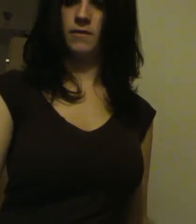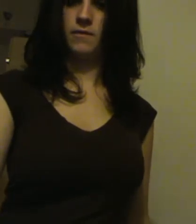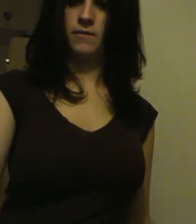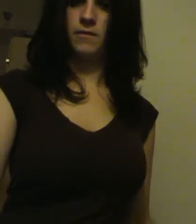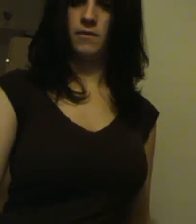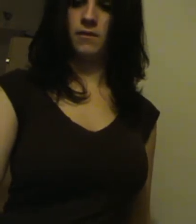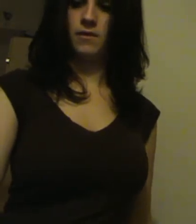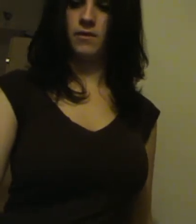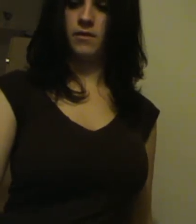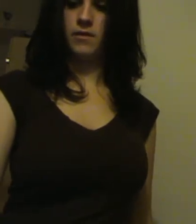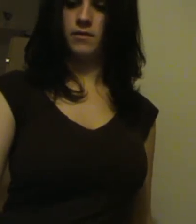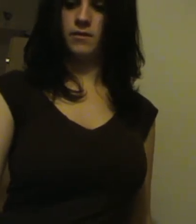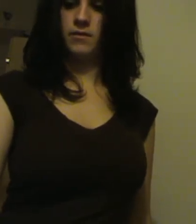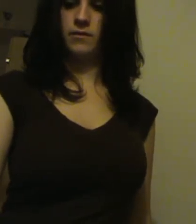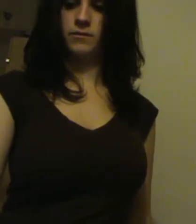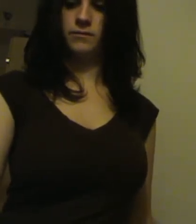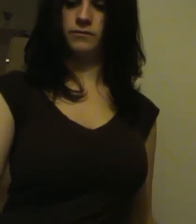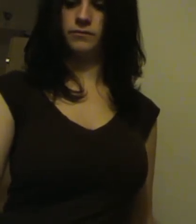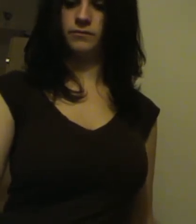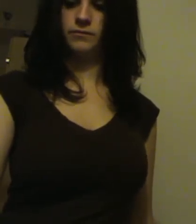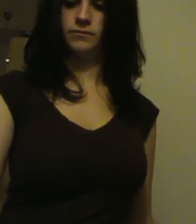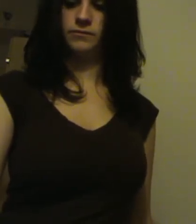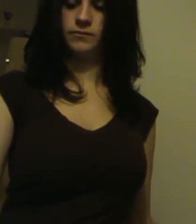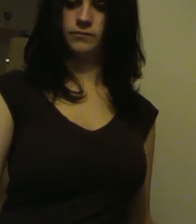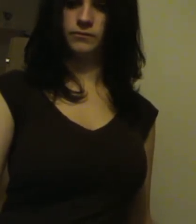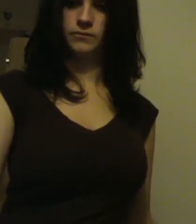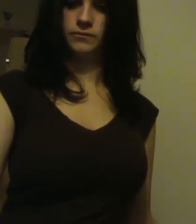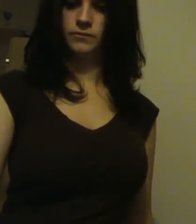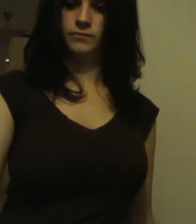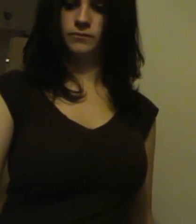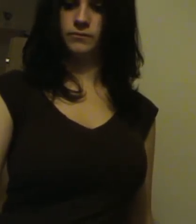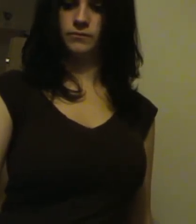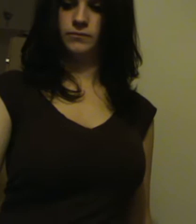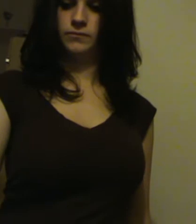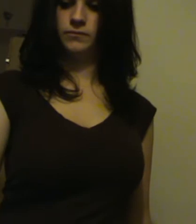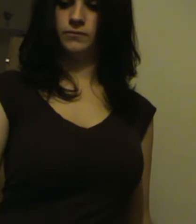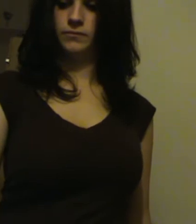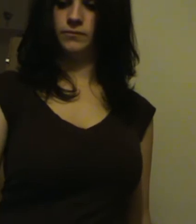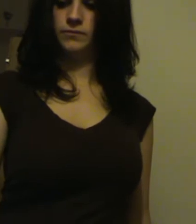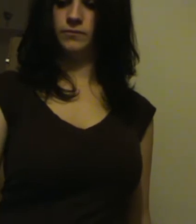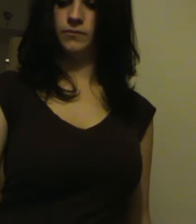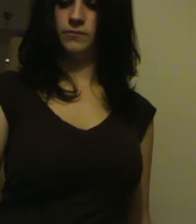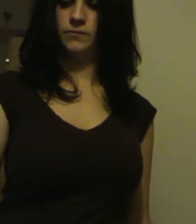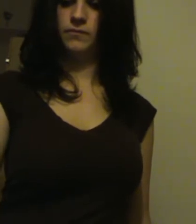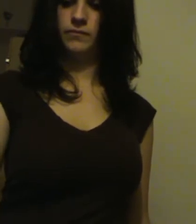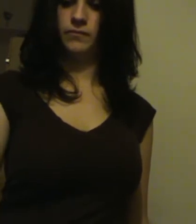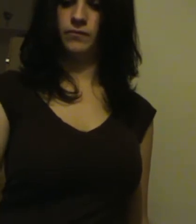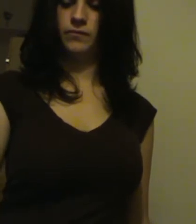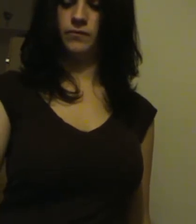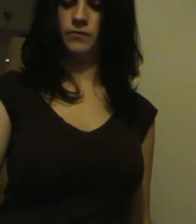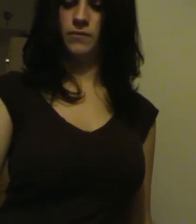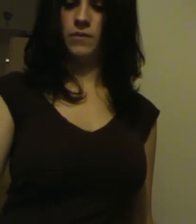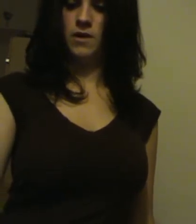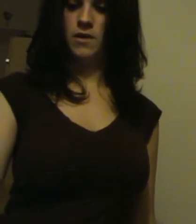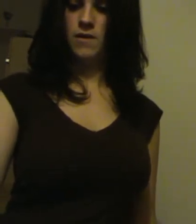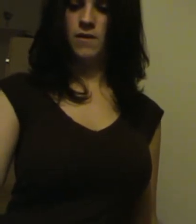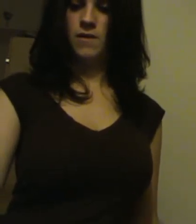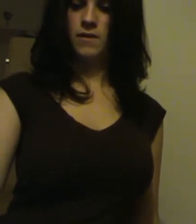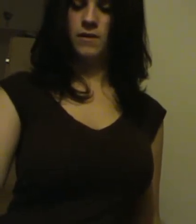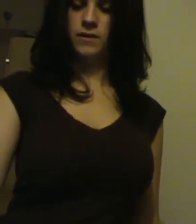With the dinner napkin, it's a little bit different because it is larger. You only open it up halfway and you place it on your lap with